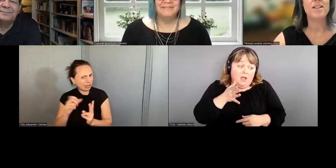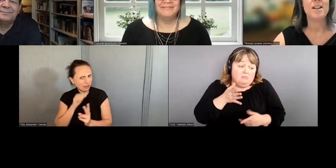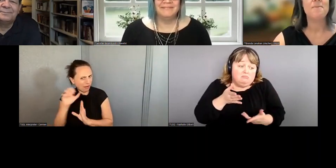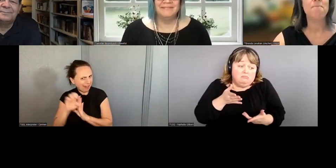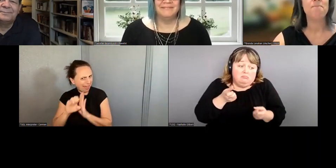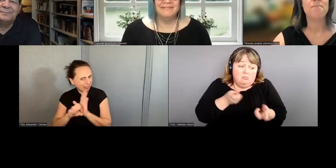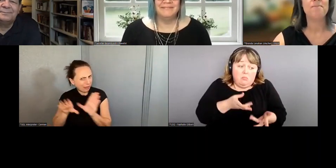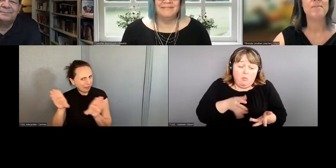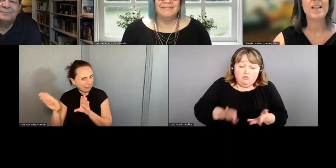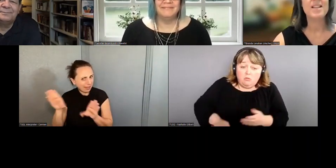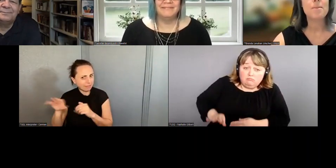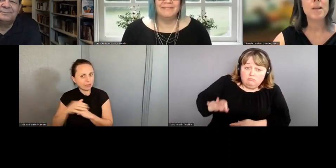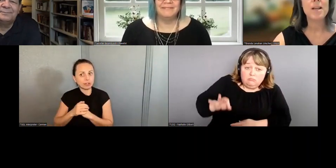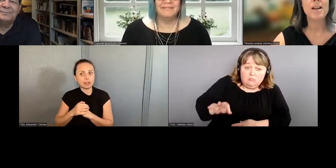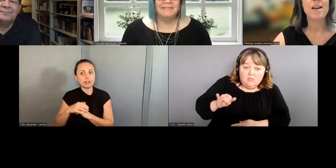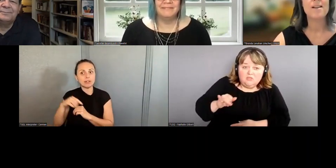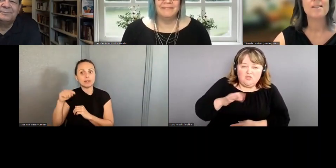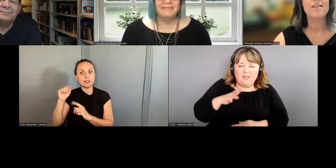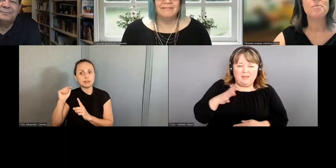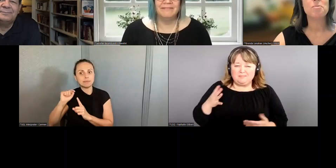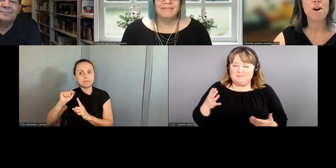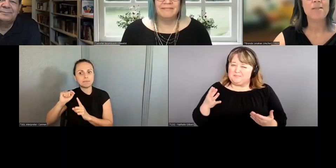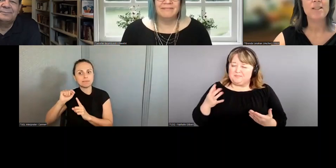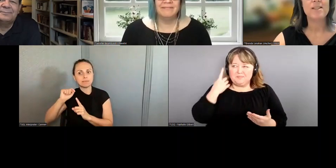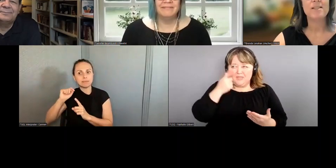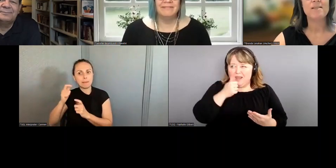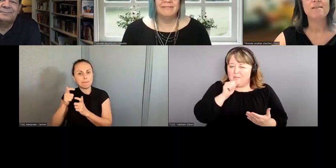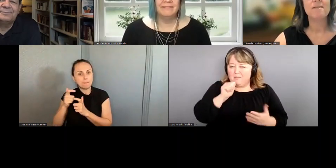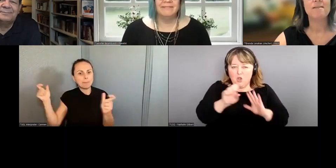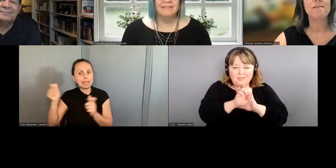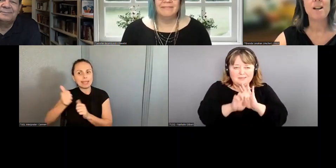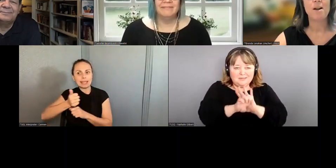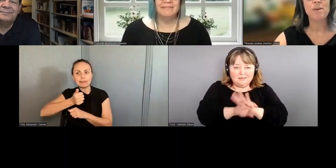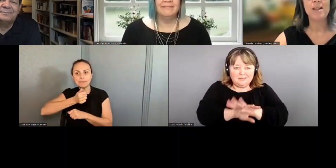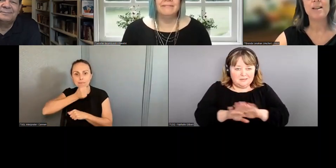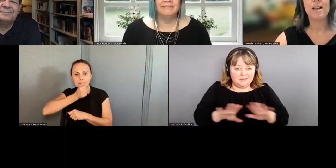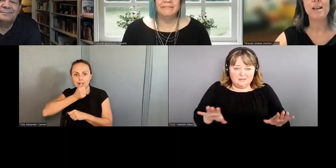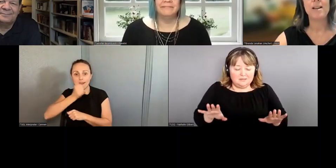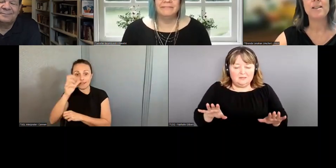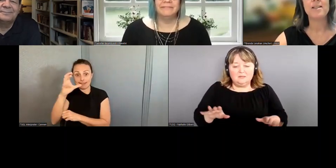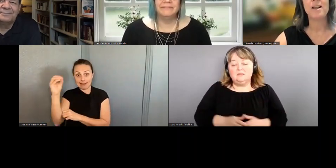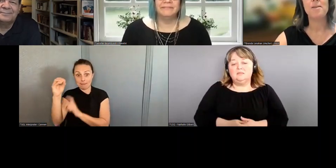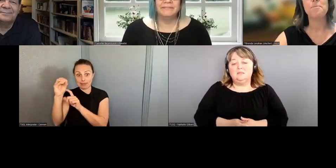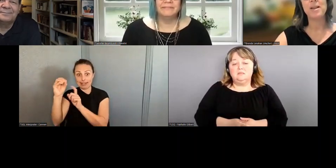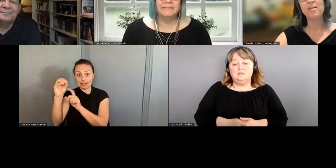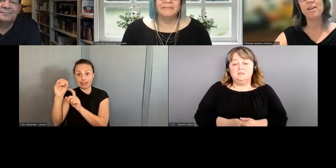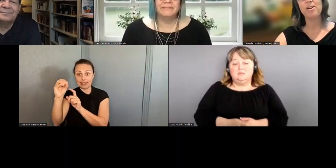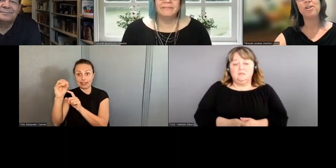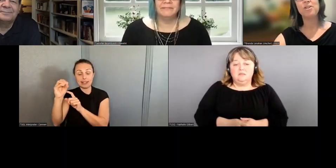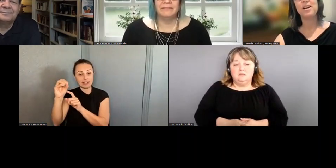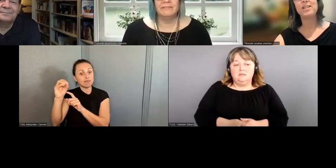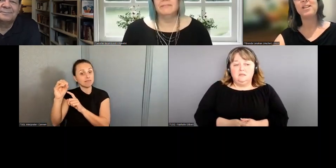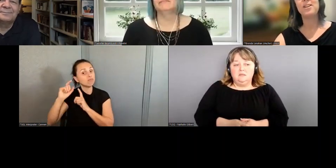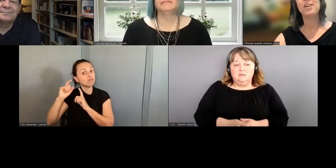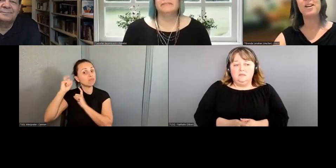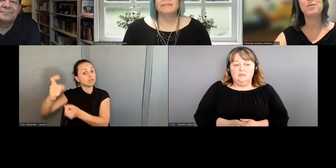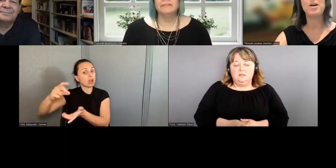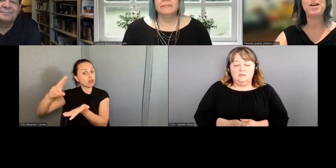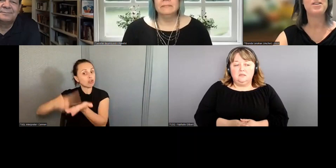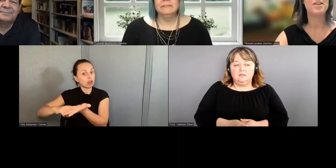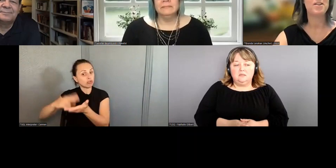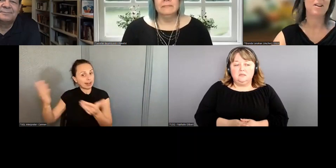is a big private company that is been given a contract here